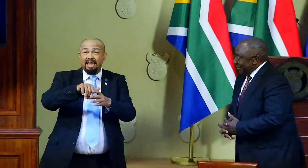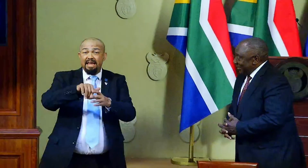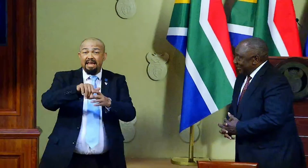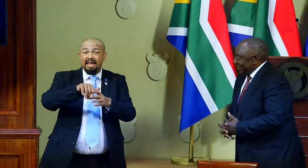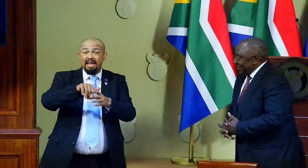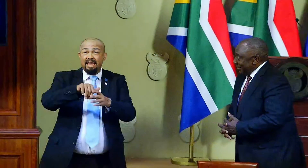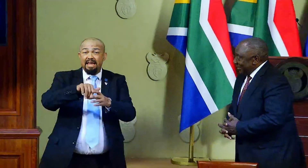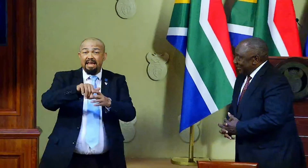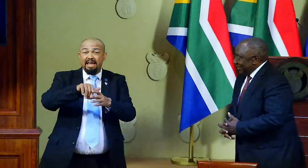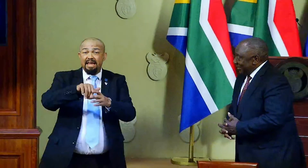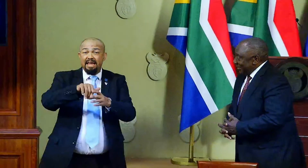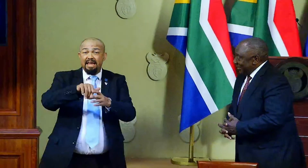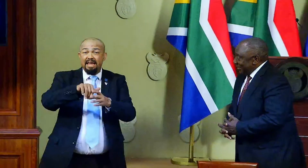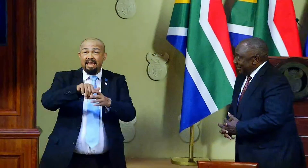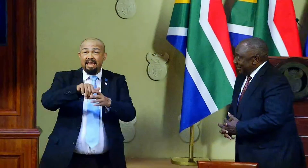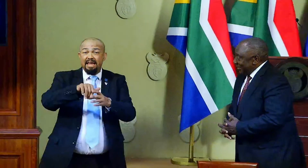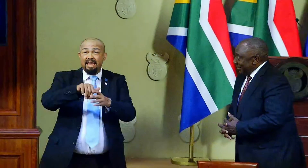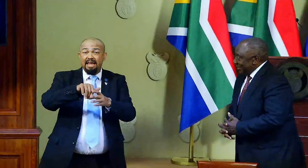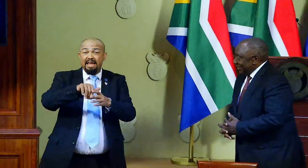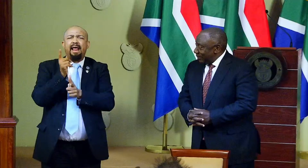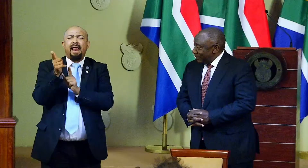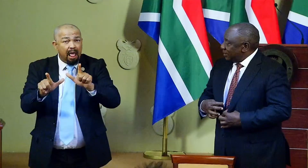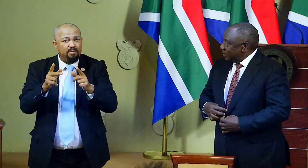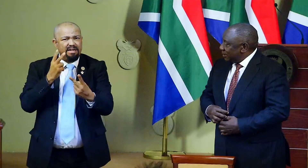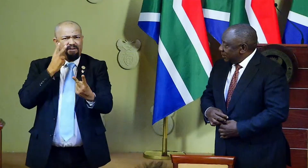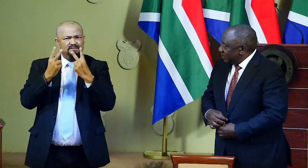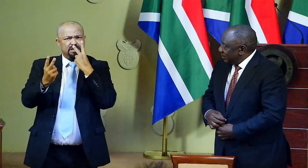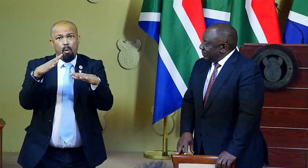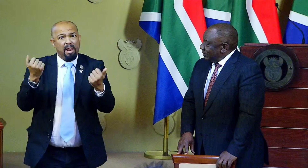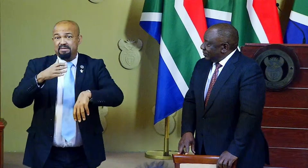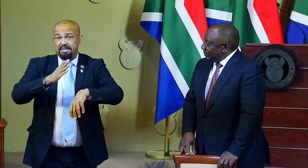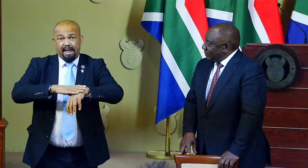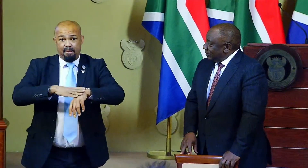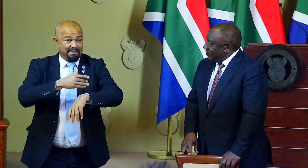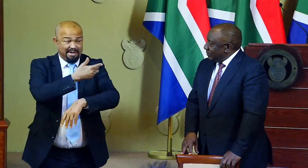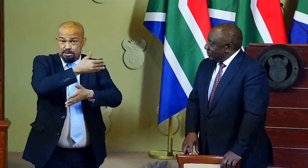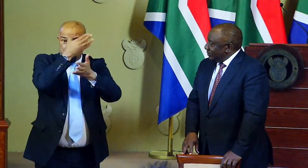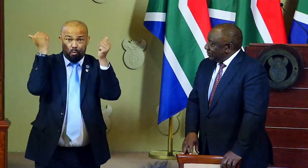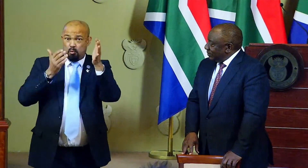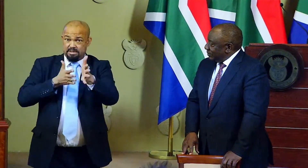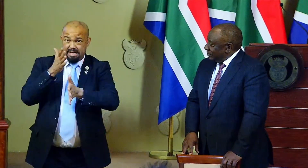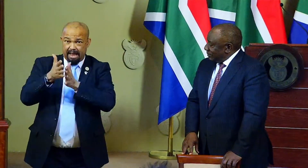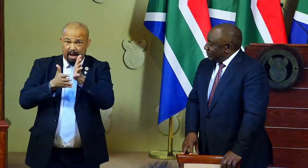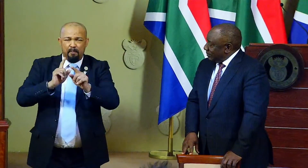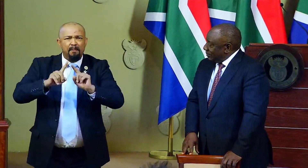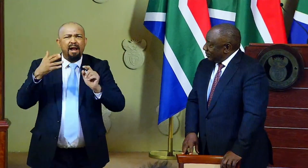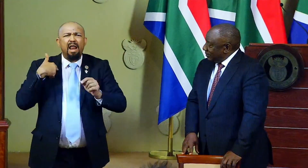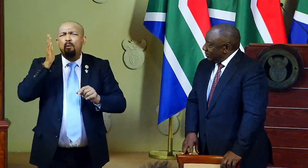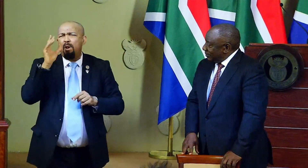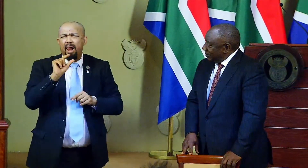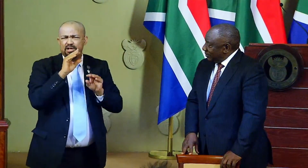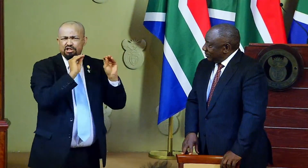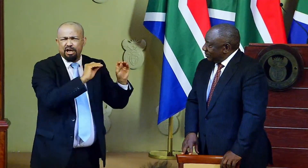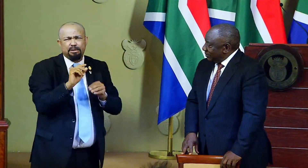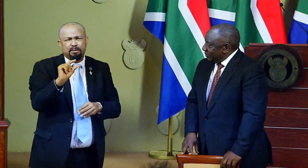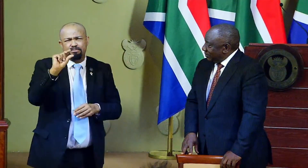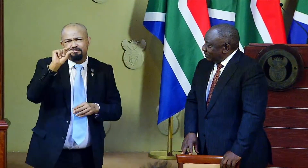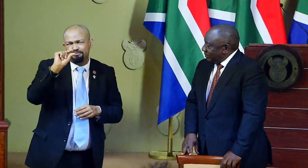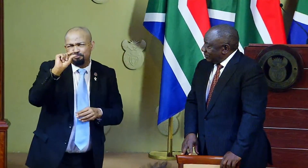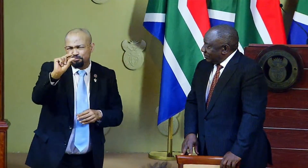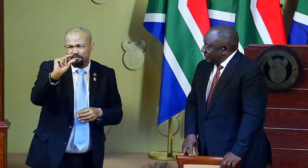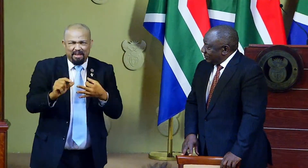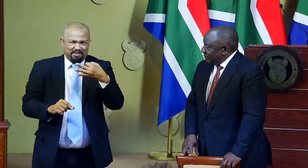So, in South Africa, we have remember 24/7 all over the country and all